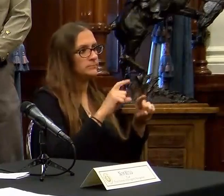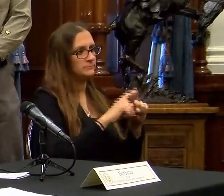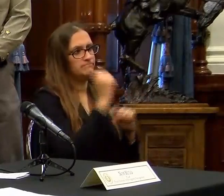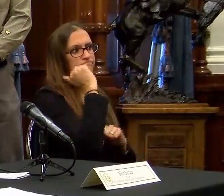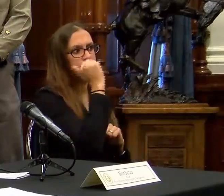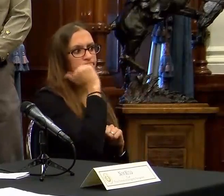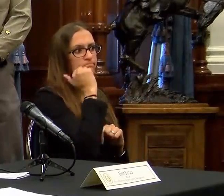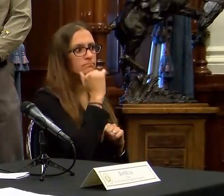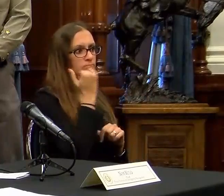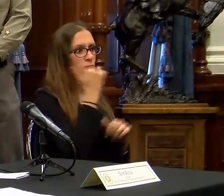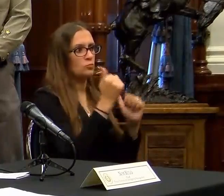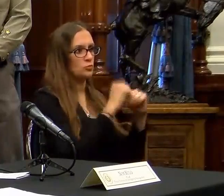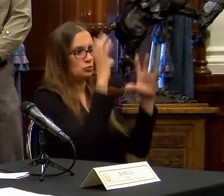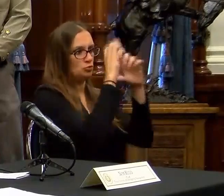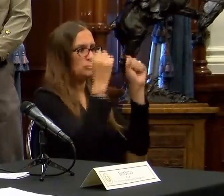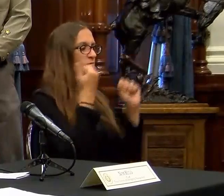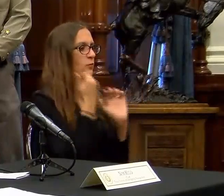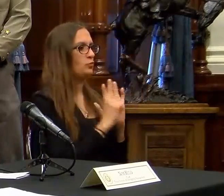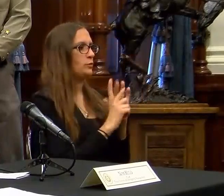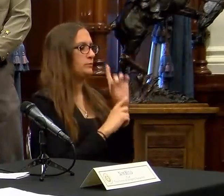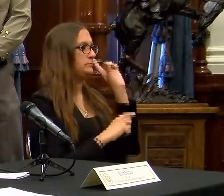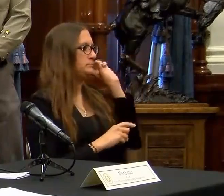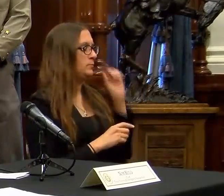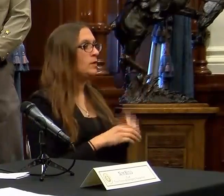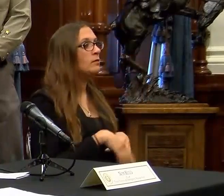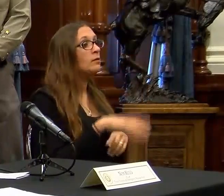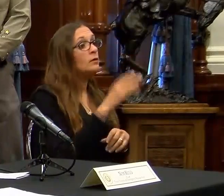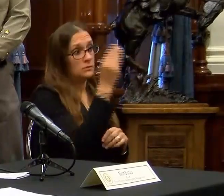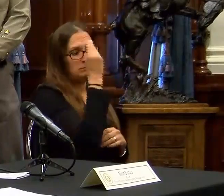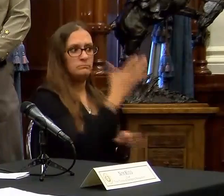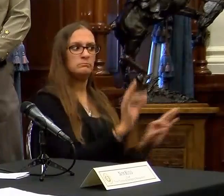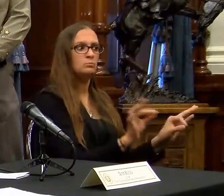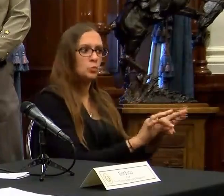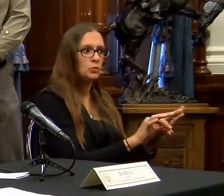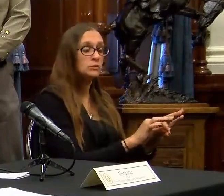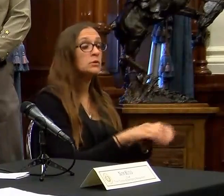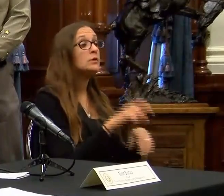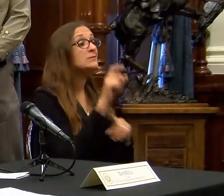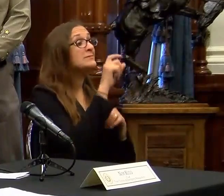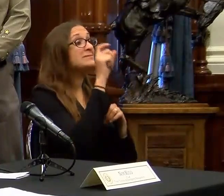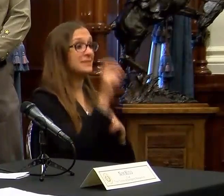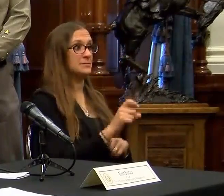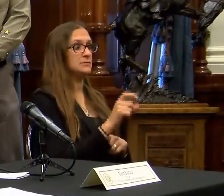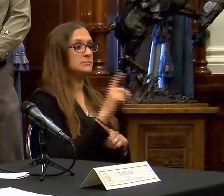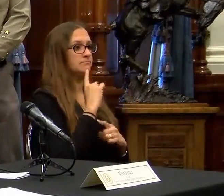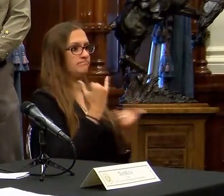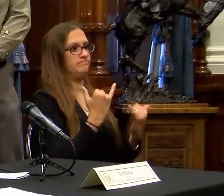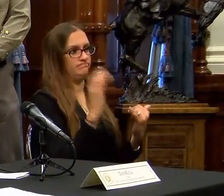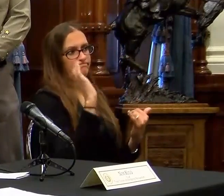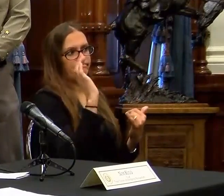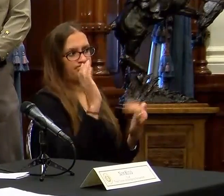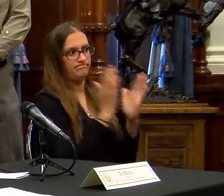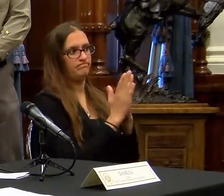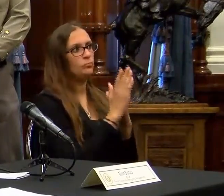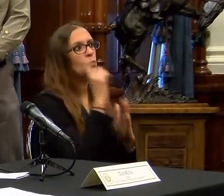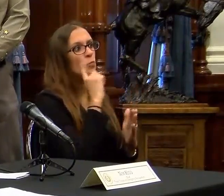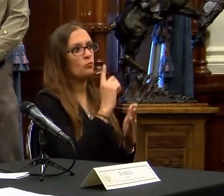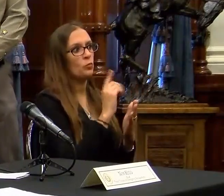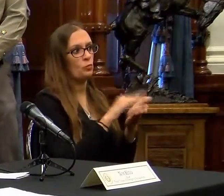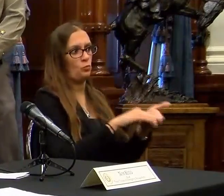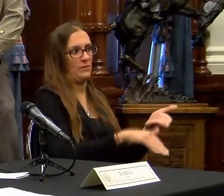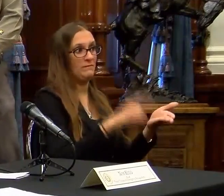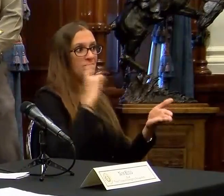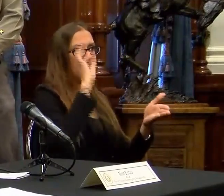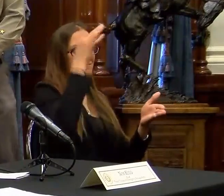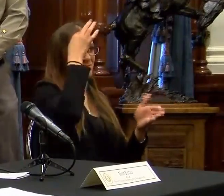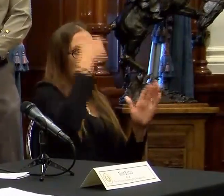superintendents. Very important to note, Texas is seeking waivers for federal